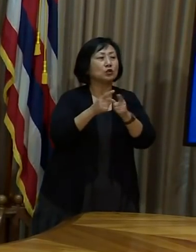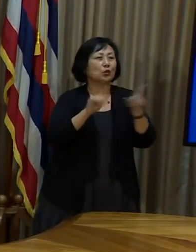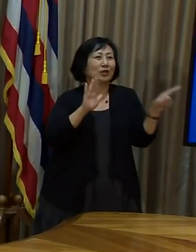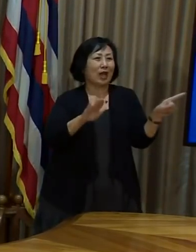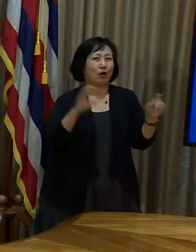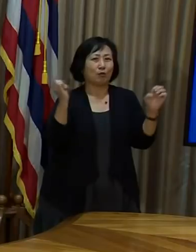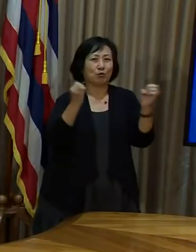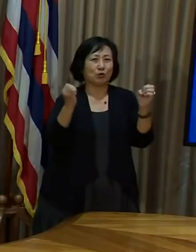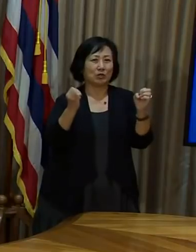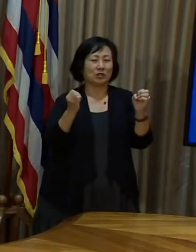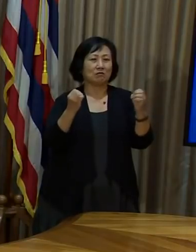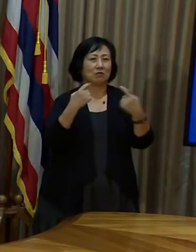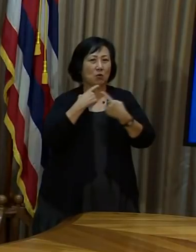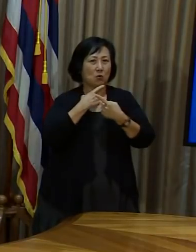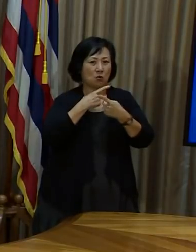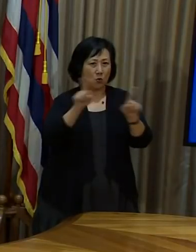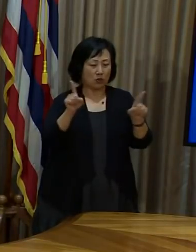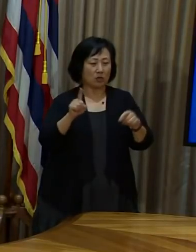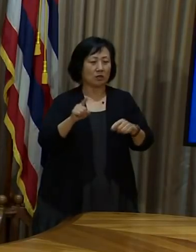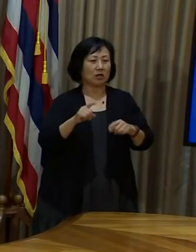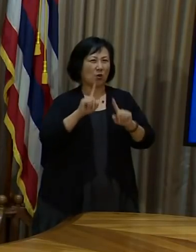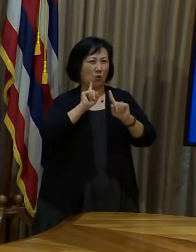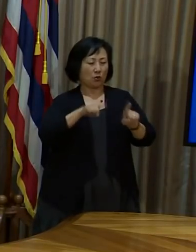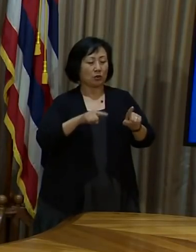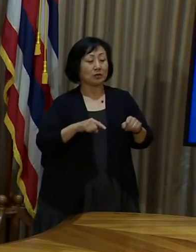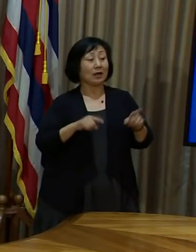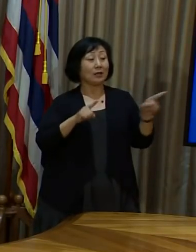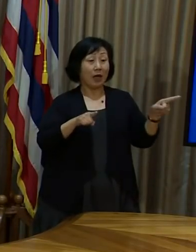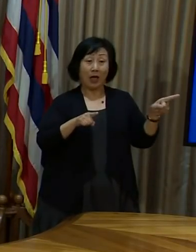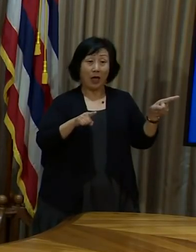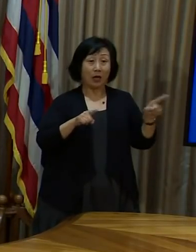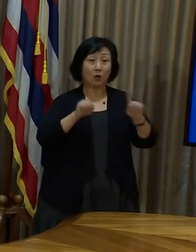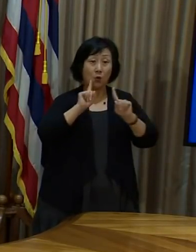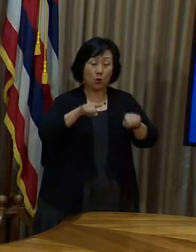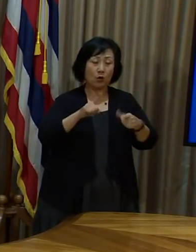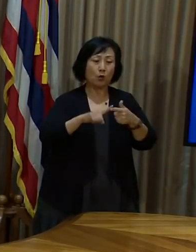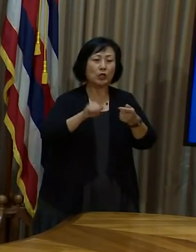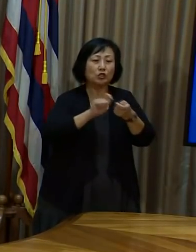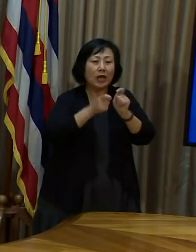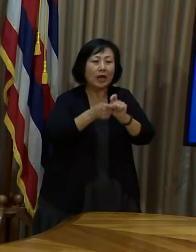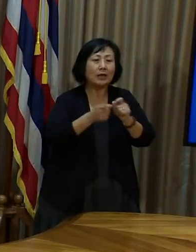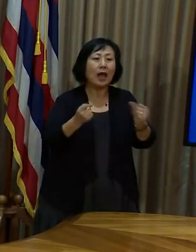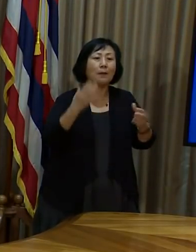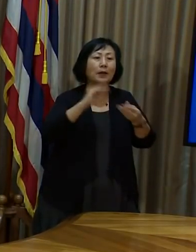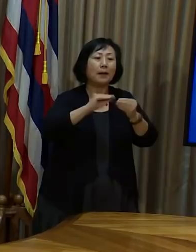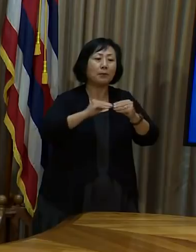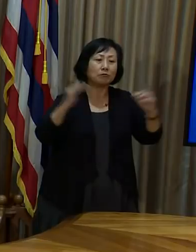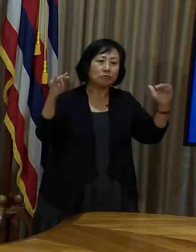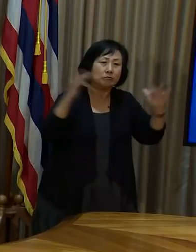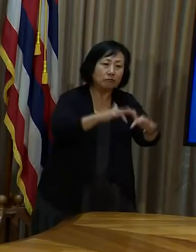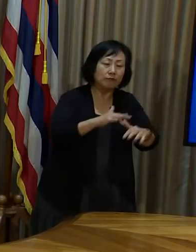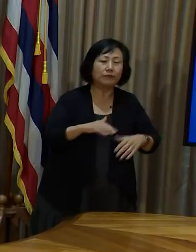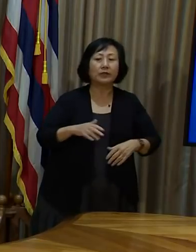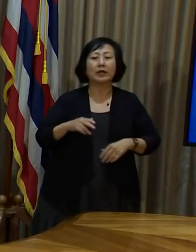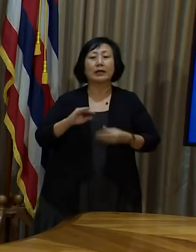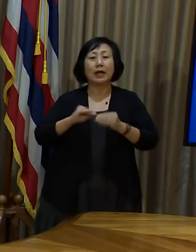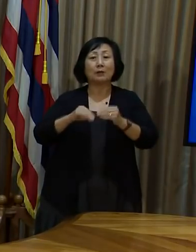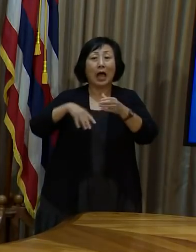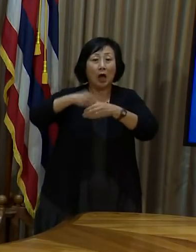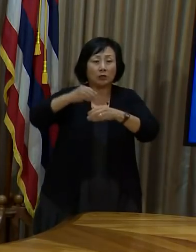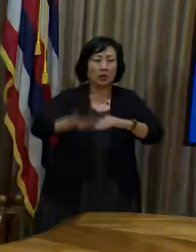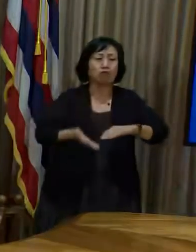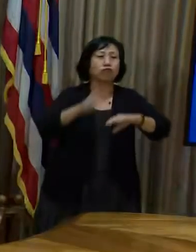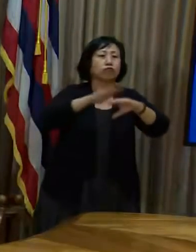orders that reflect the changes in gathering size, the increase in capacity